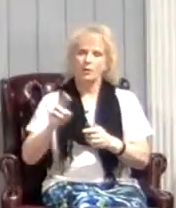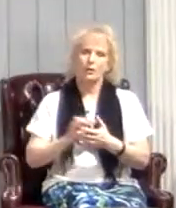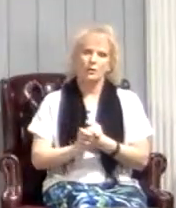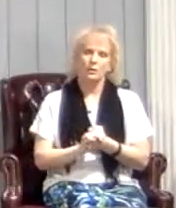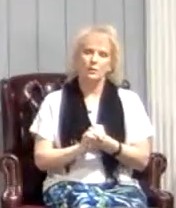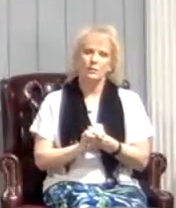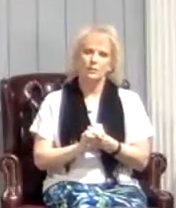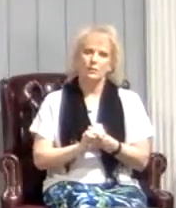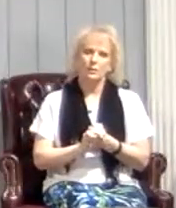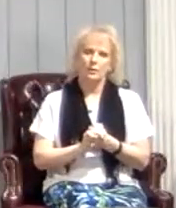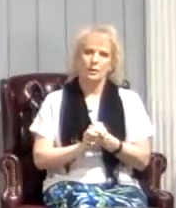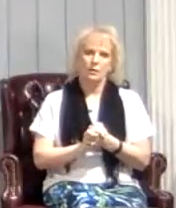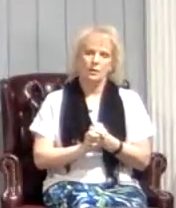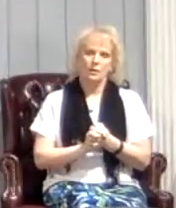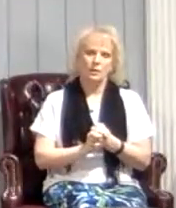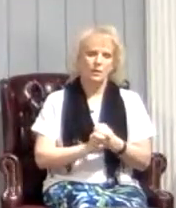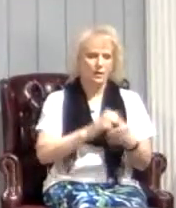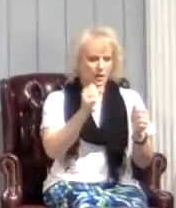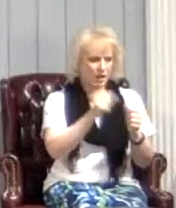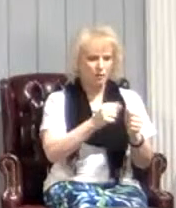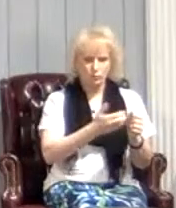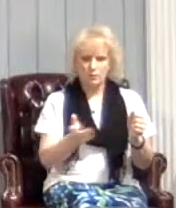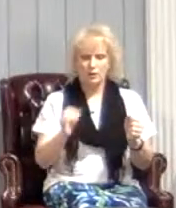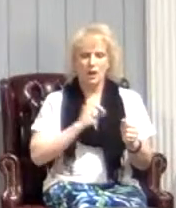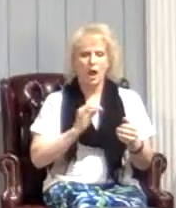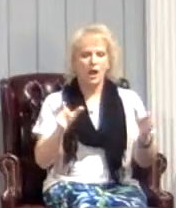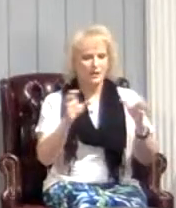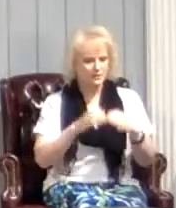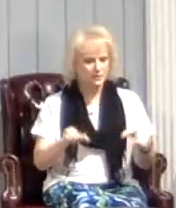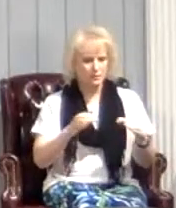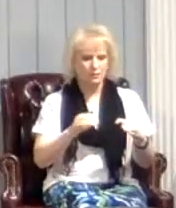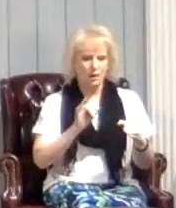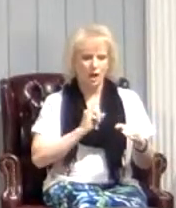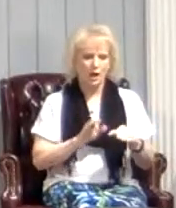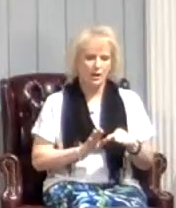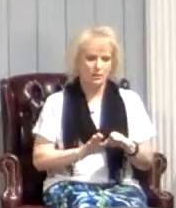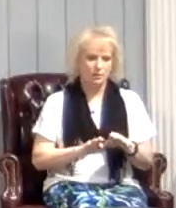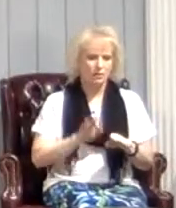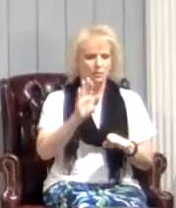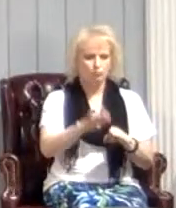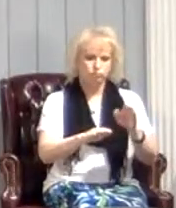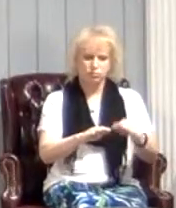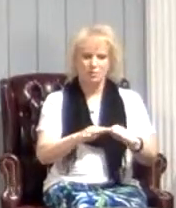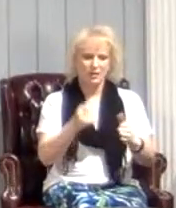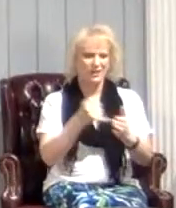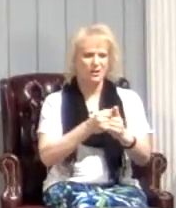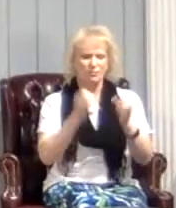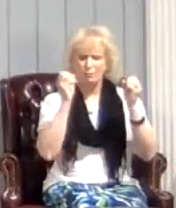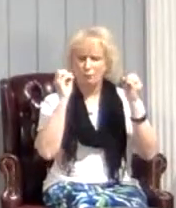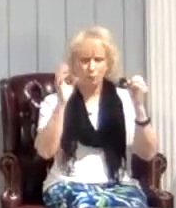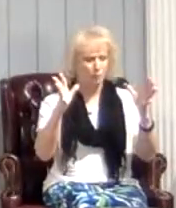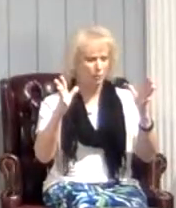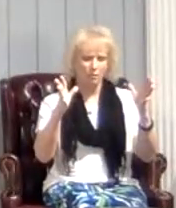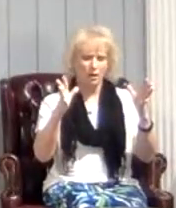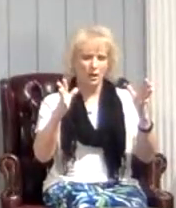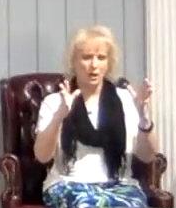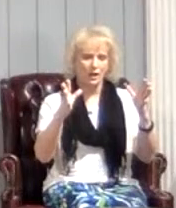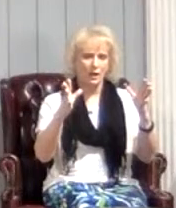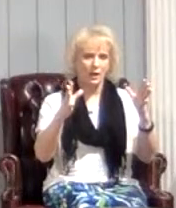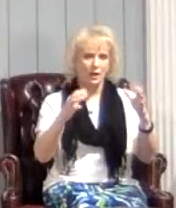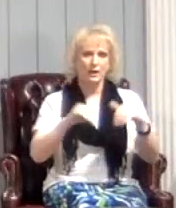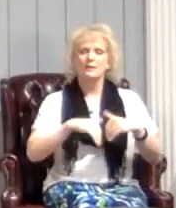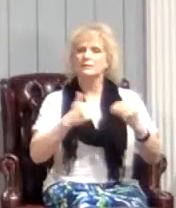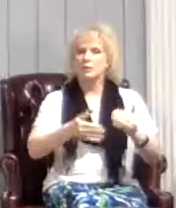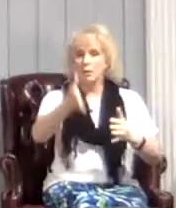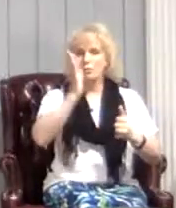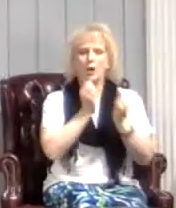I can go on and on. God, everything I did, I take a step, and it was a disaster, and God would somehow bless us.